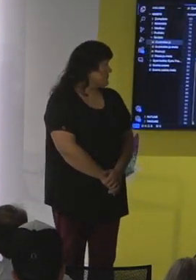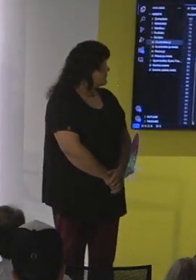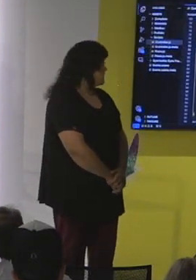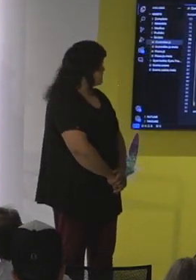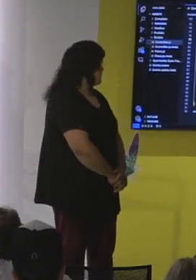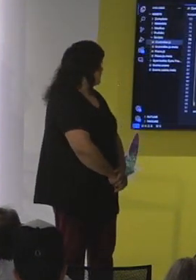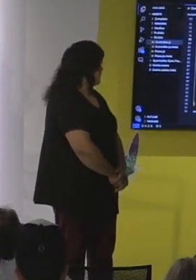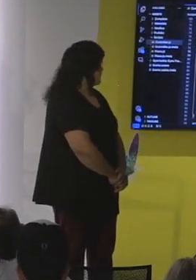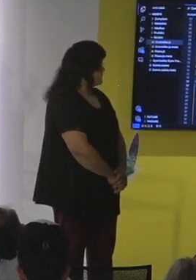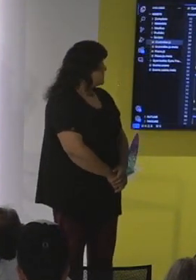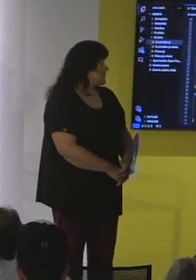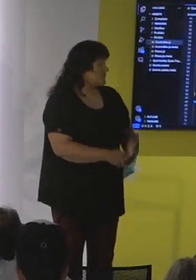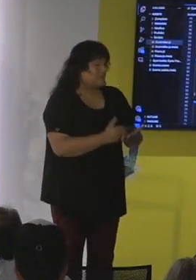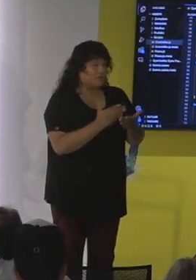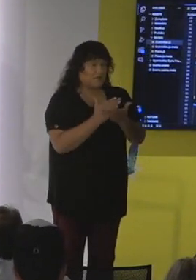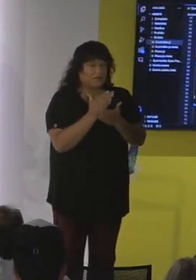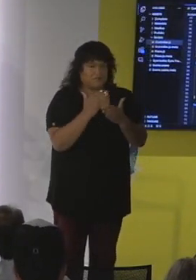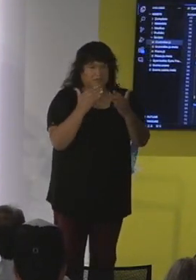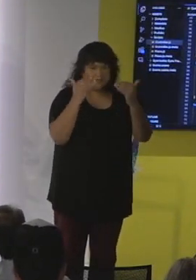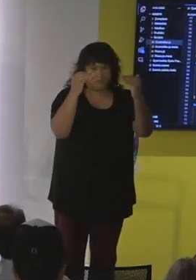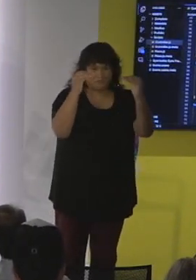Okay, so moving right along.